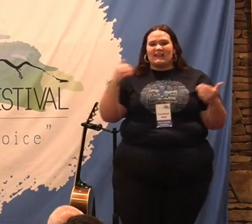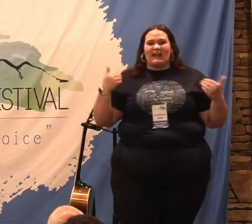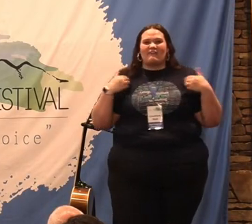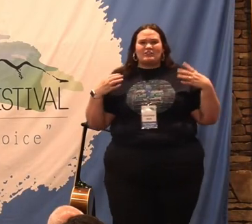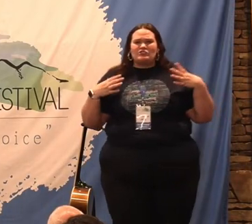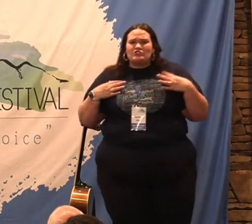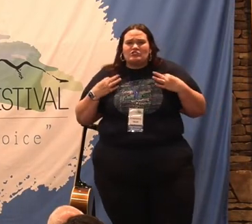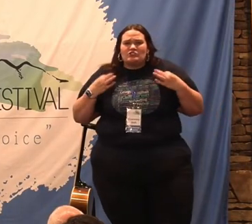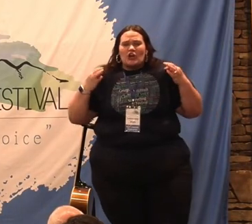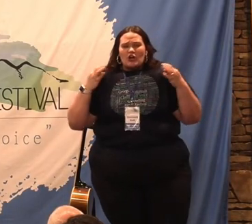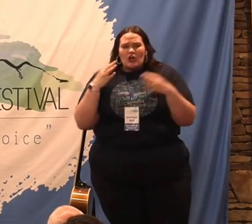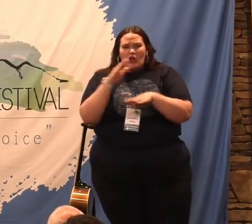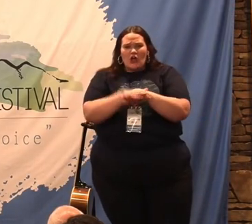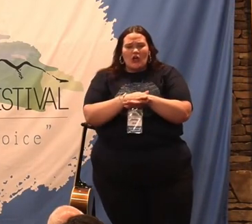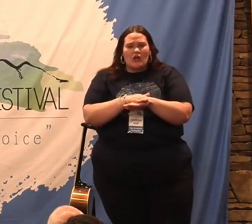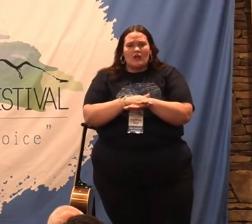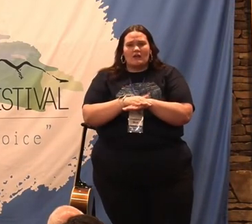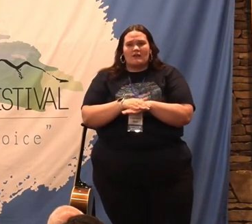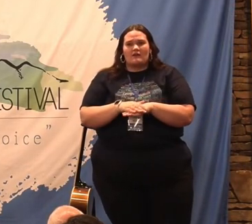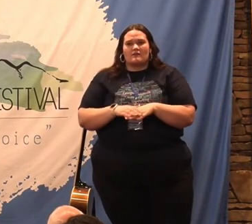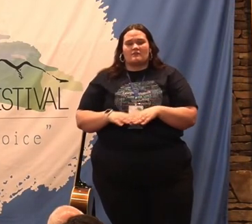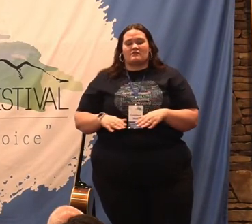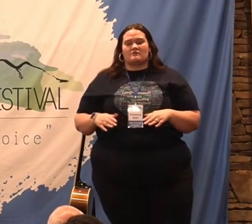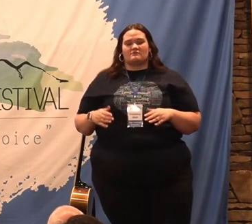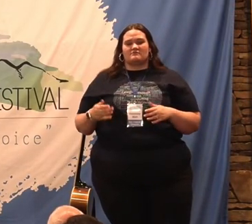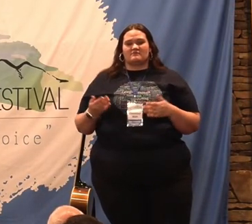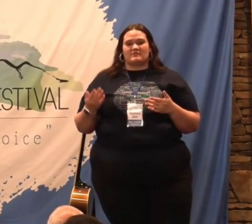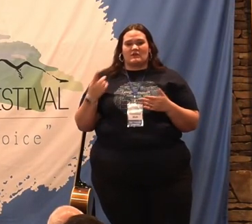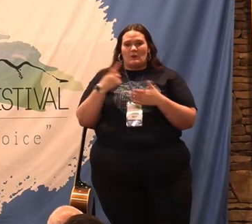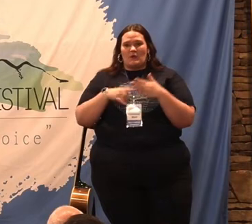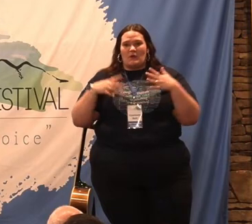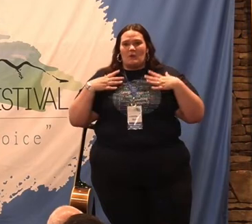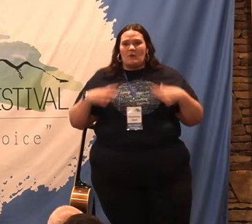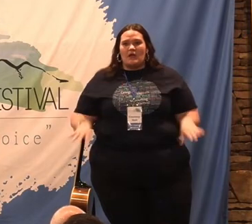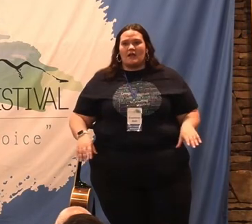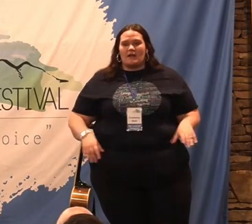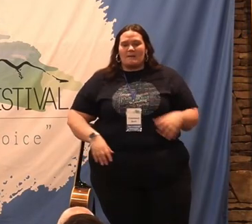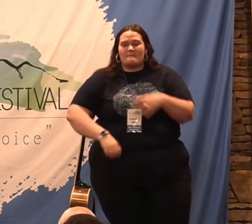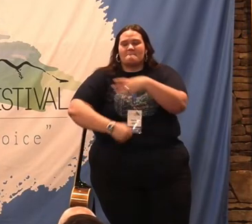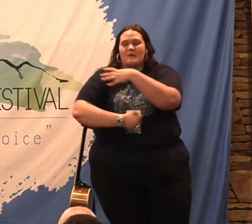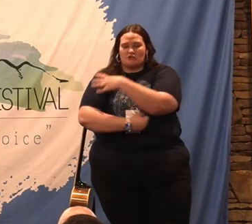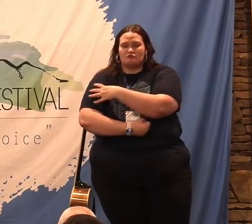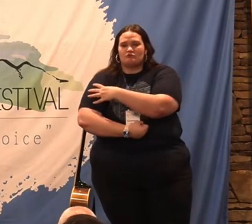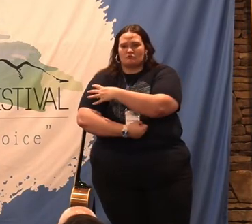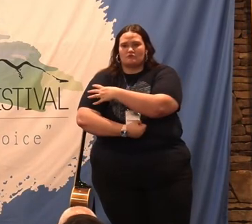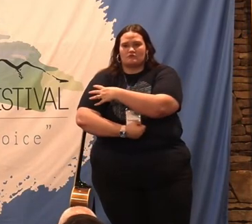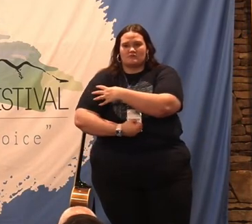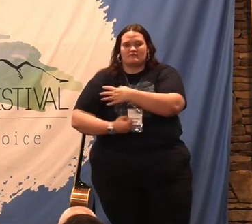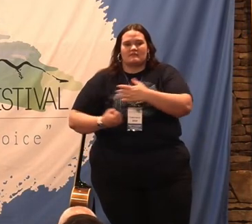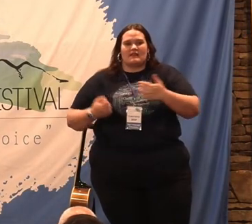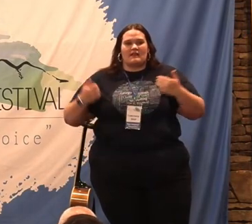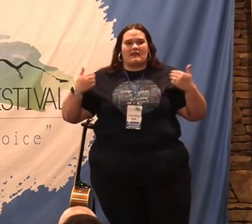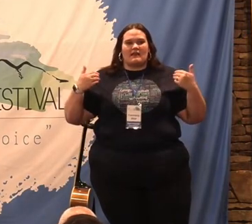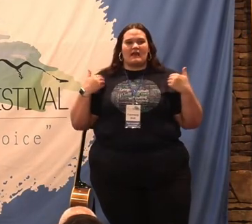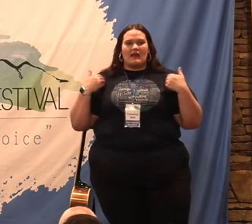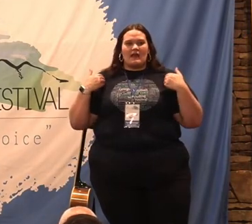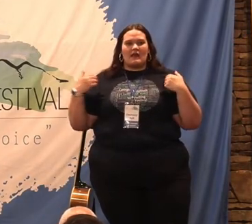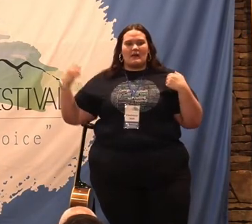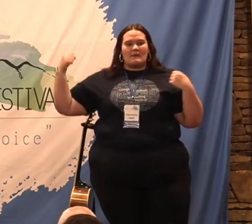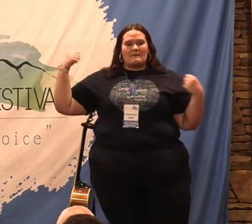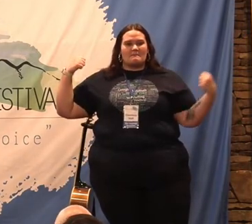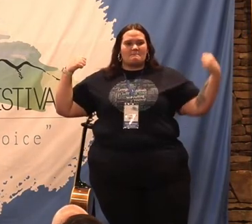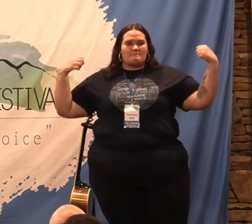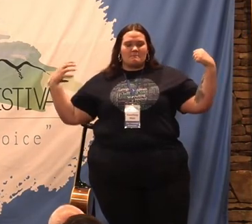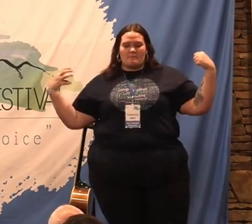shirt on. All he had on was muscles. He had